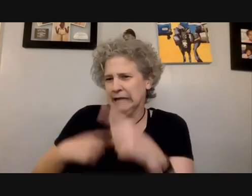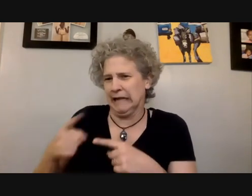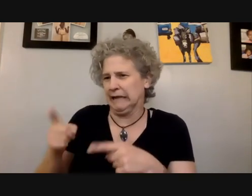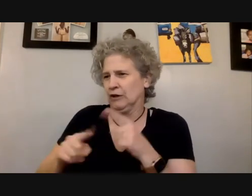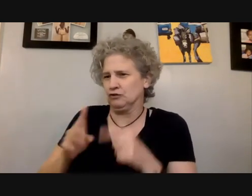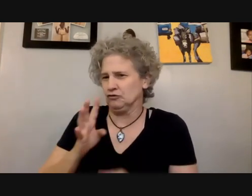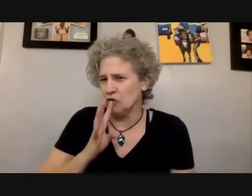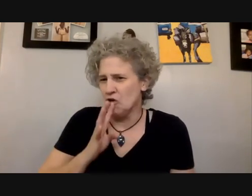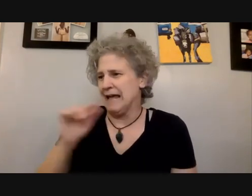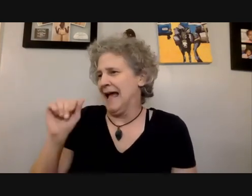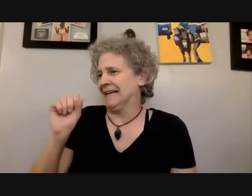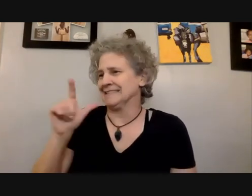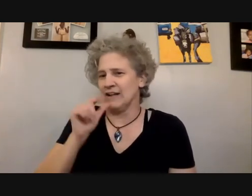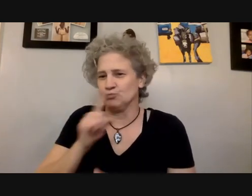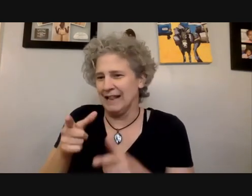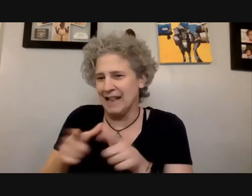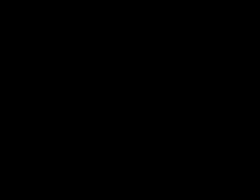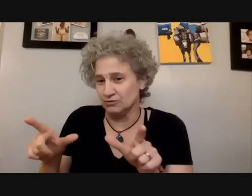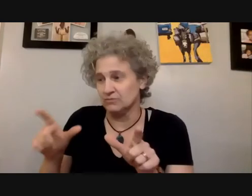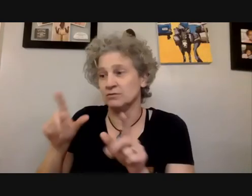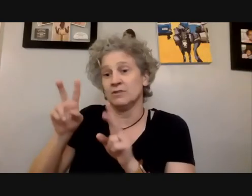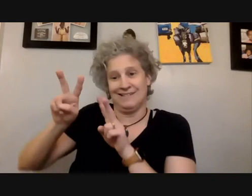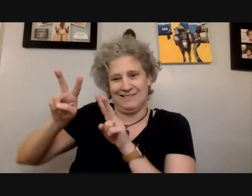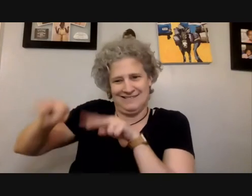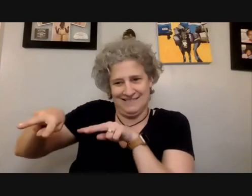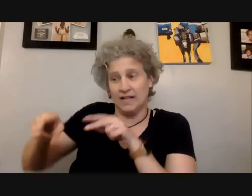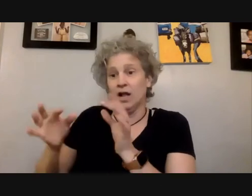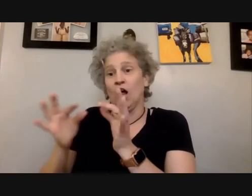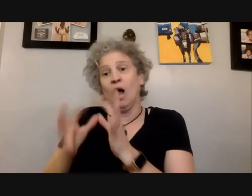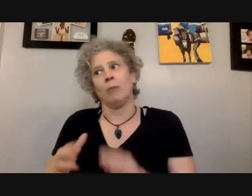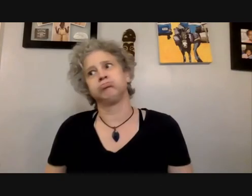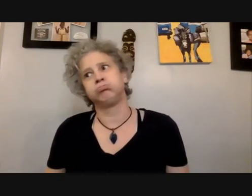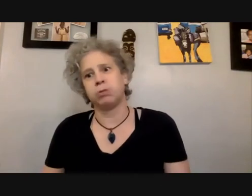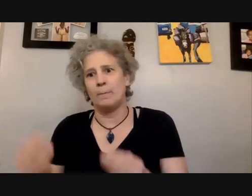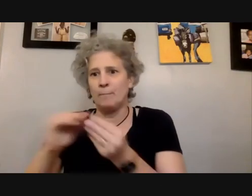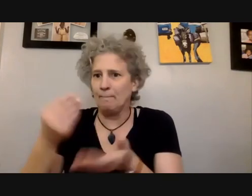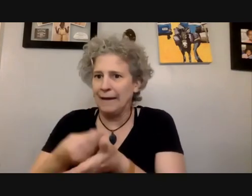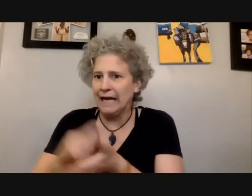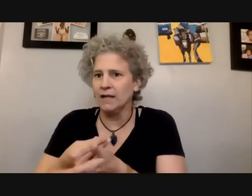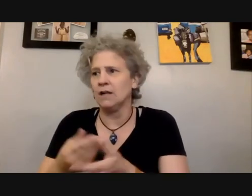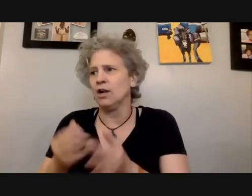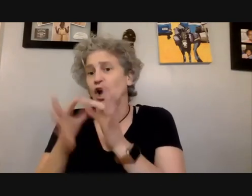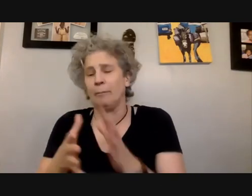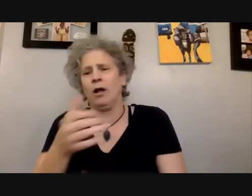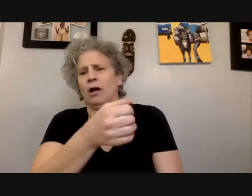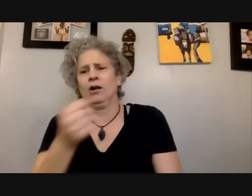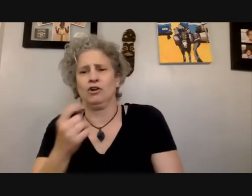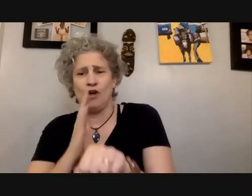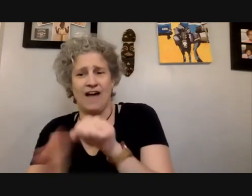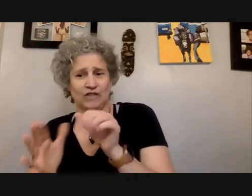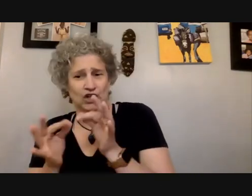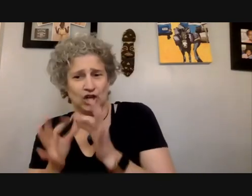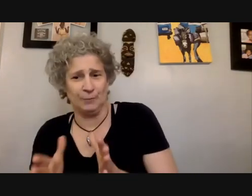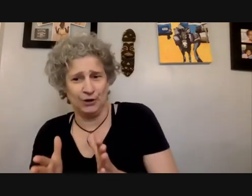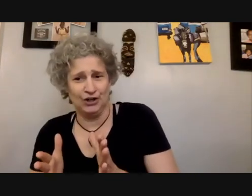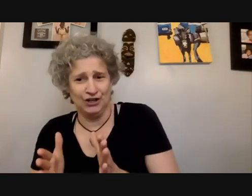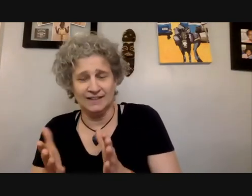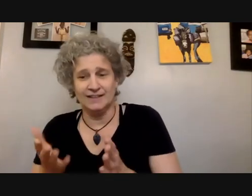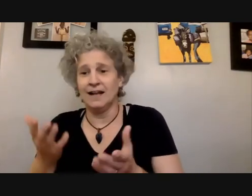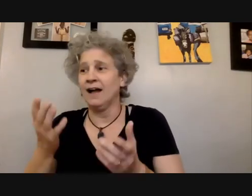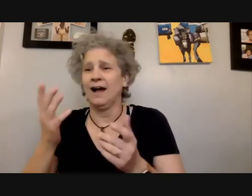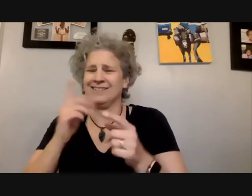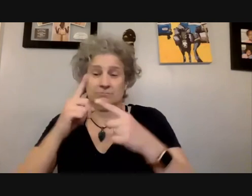essentially the belief that one person is superior or inferior because of their language. Also, the concept